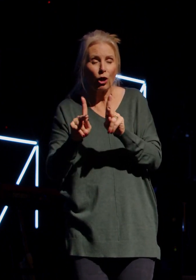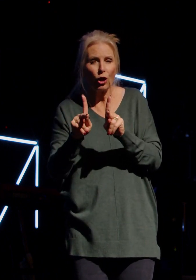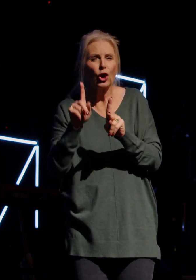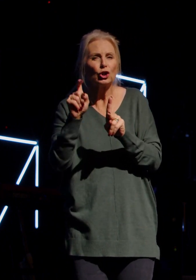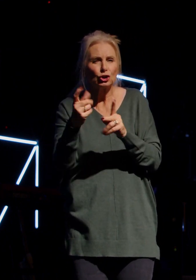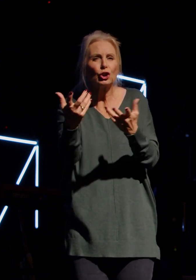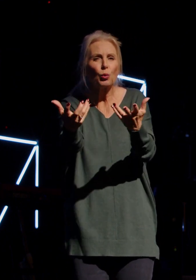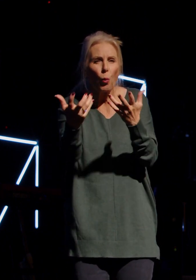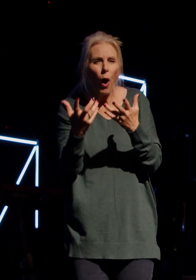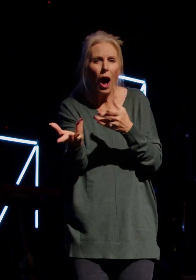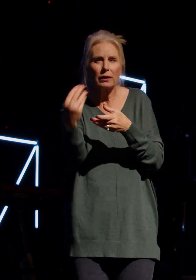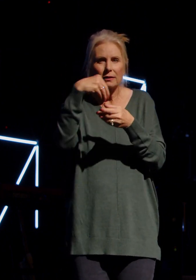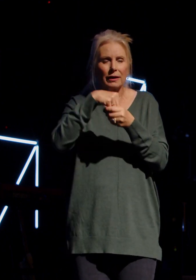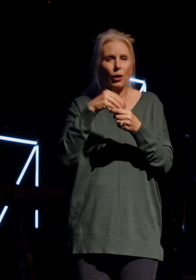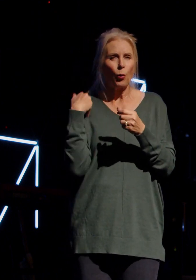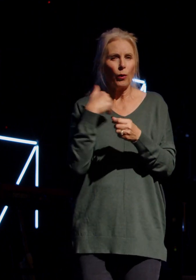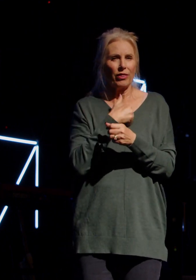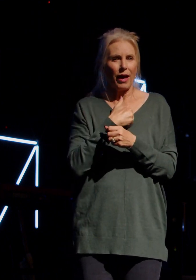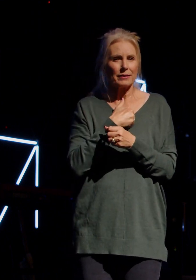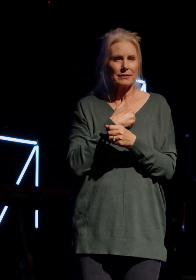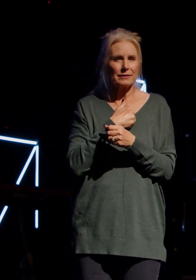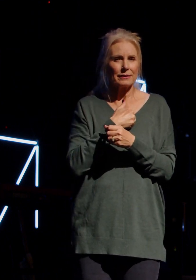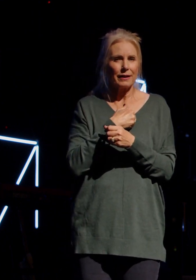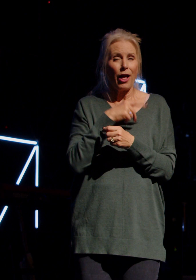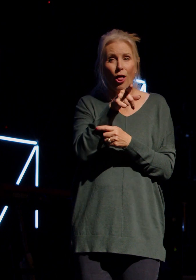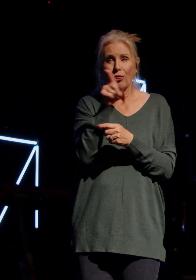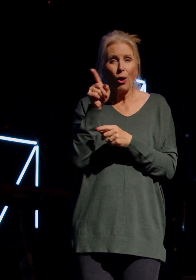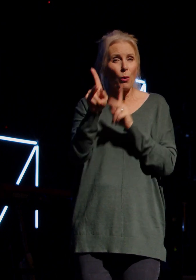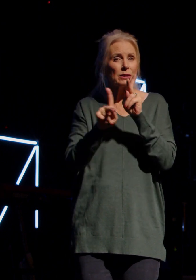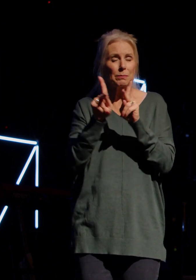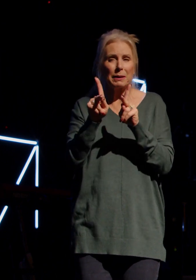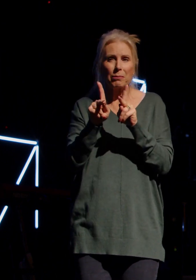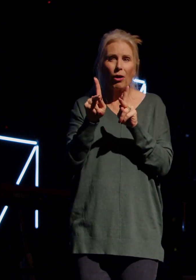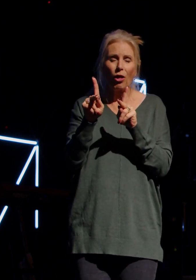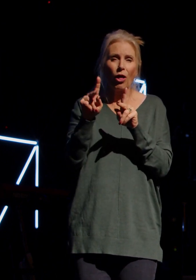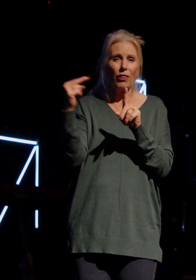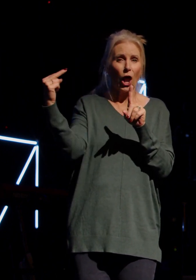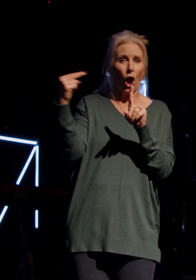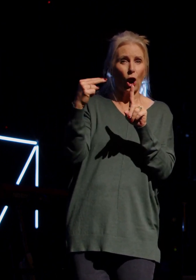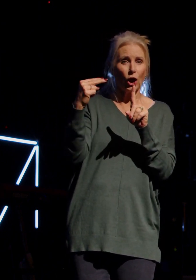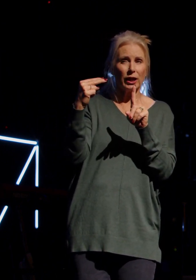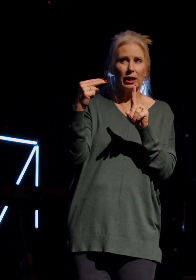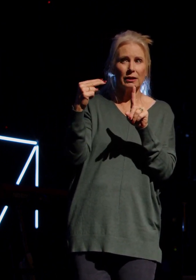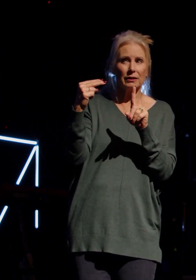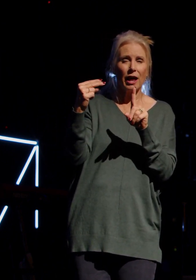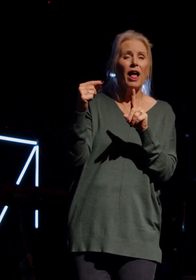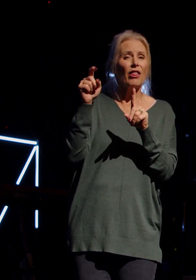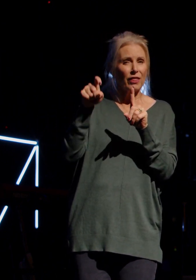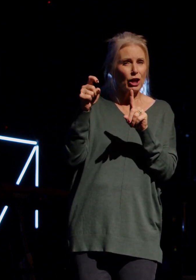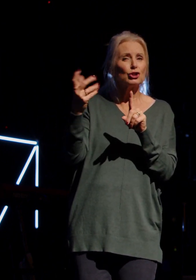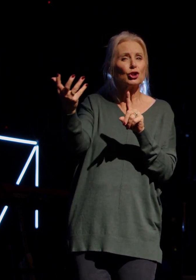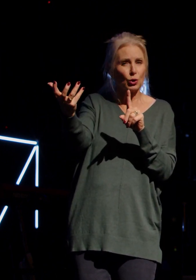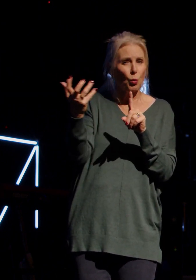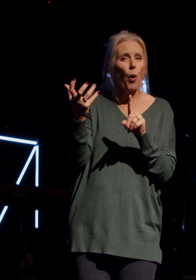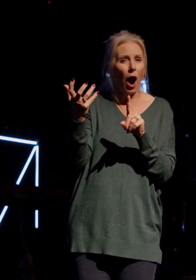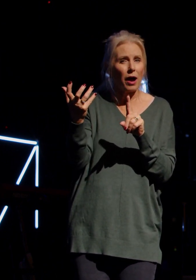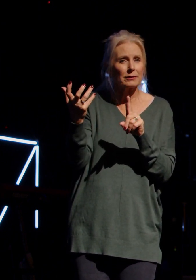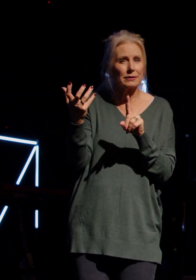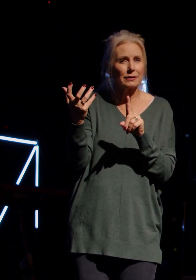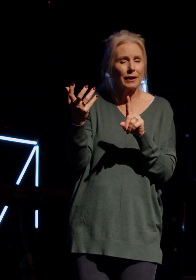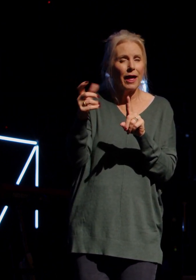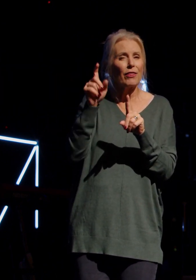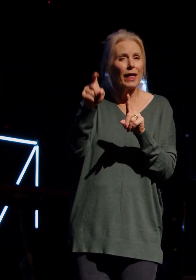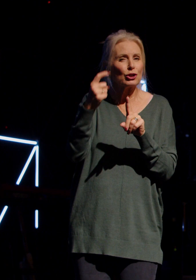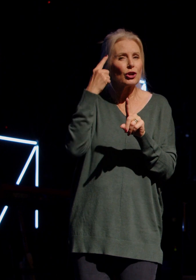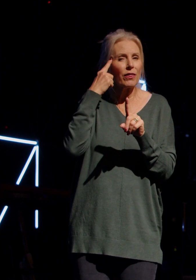us. Outsiders, sinners, people who have not come to a saving knowledge of Jesus Christ, they should think well